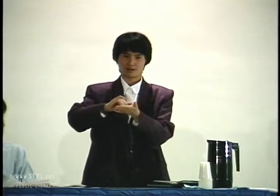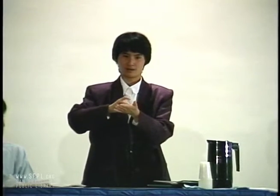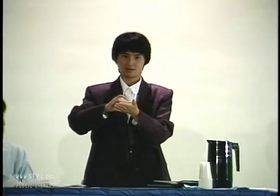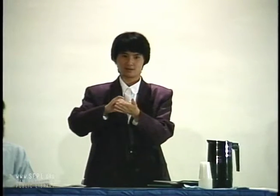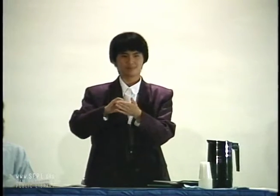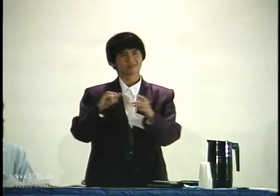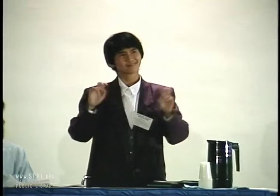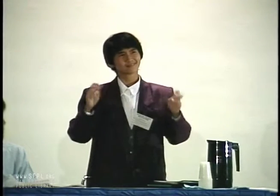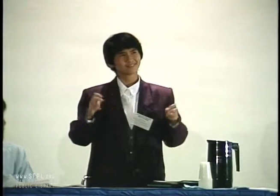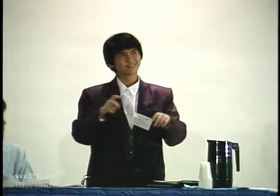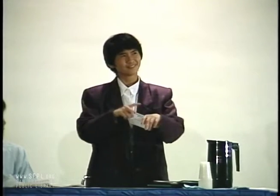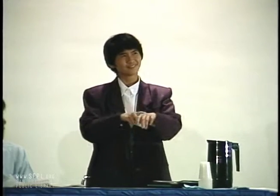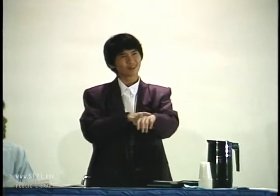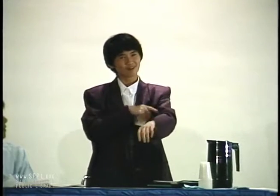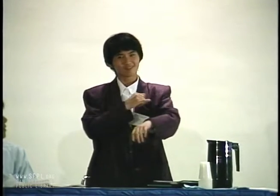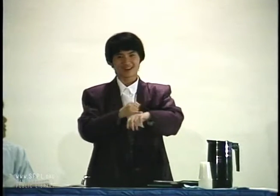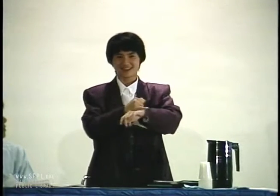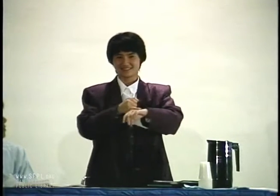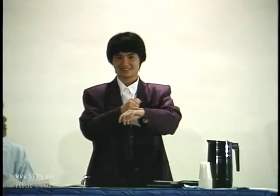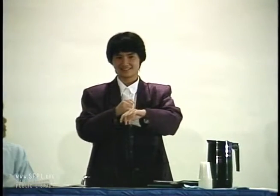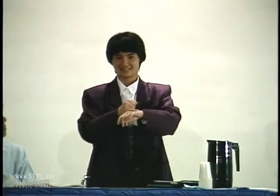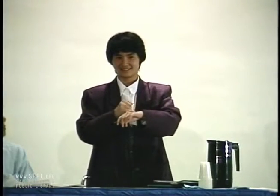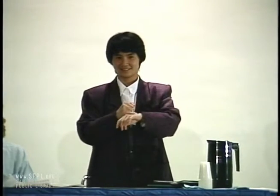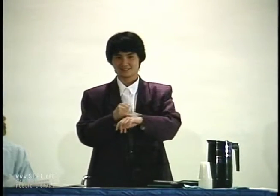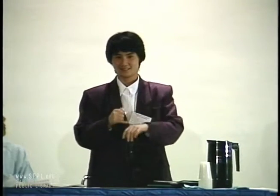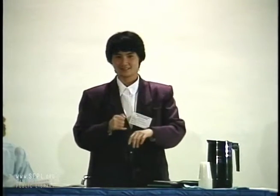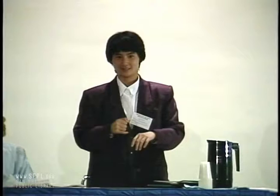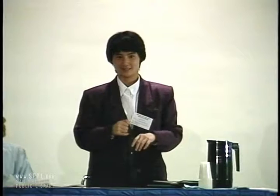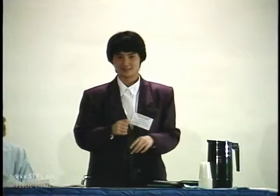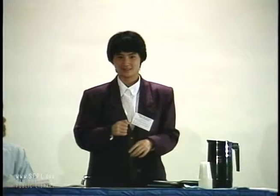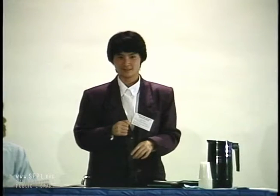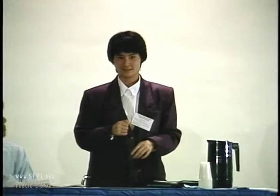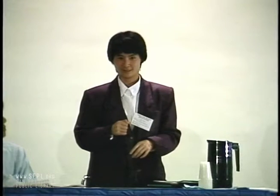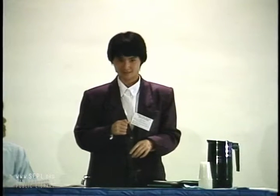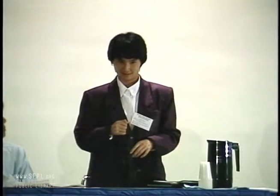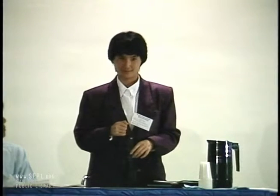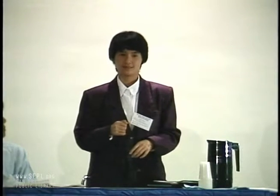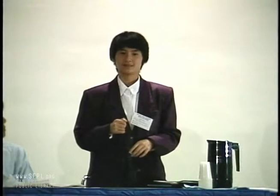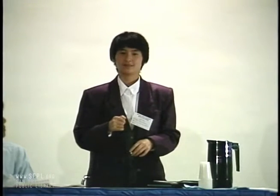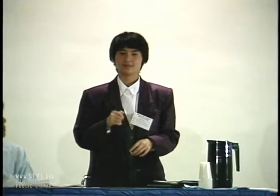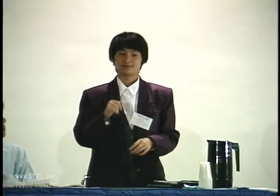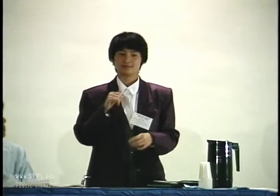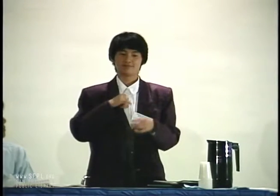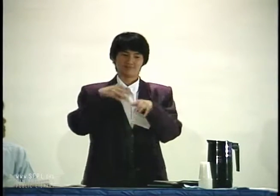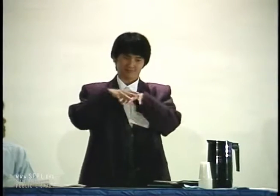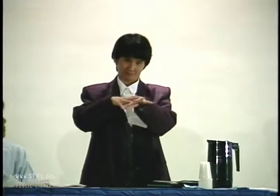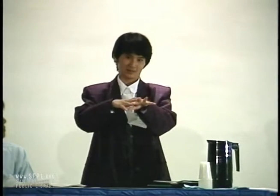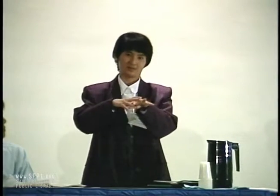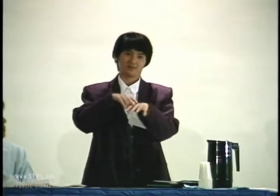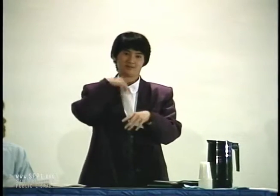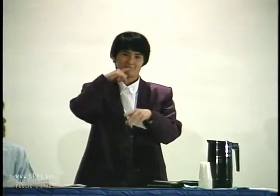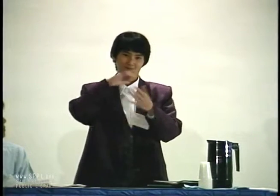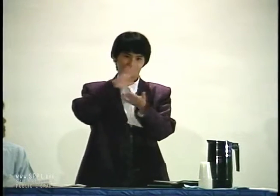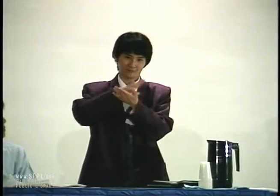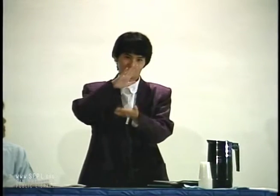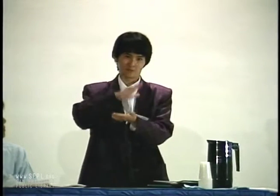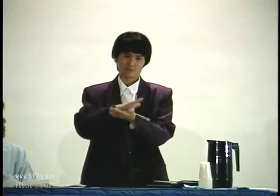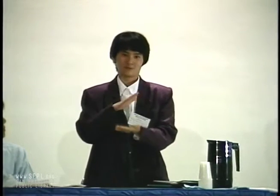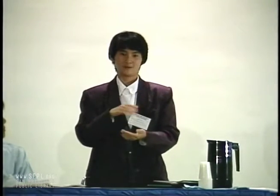Later, I flew to New York, to Long Island. and I went to a public